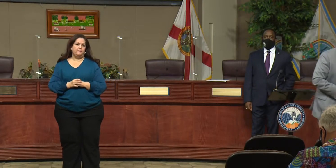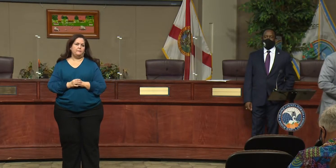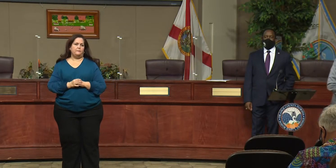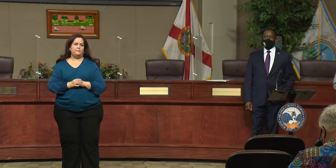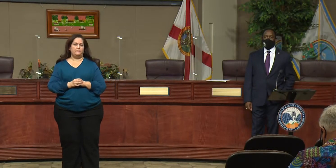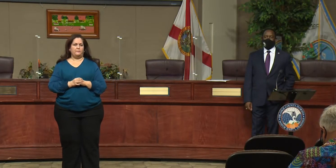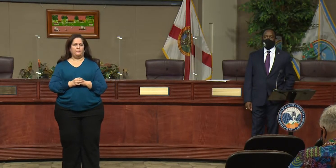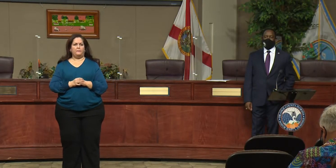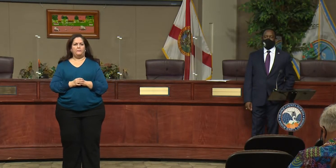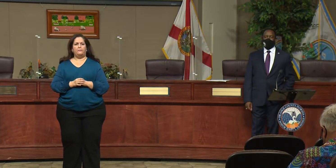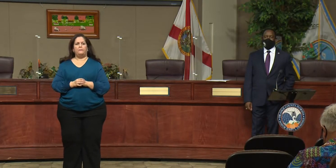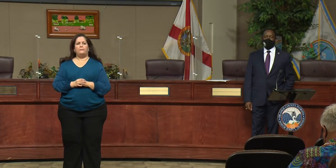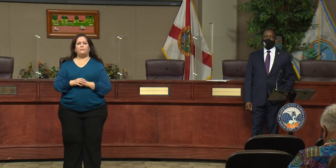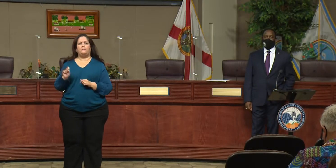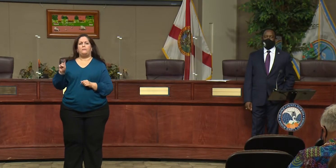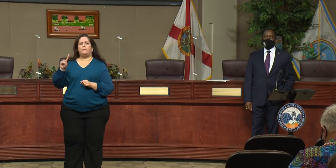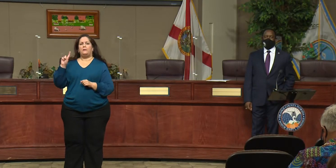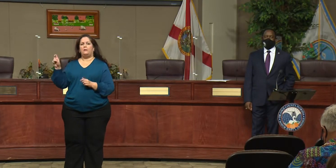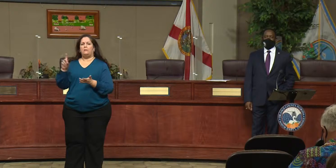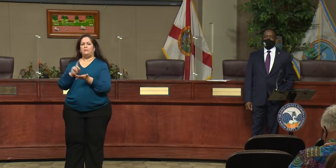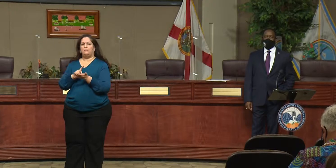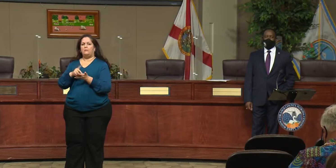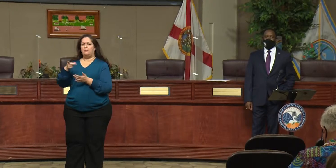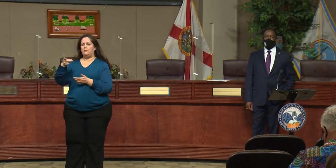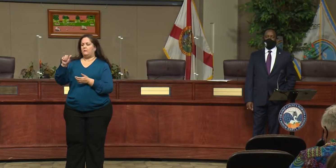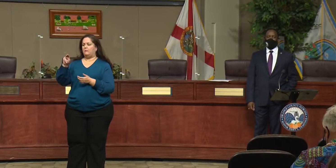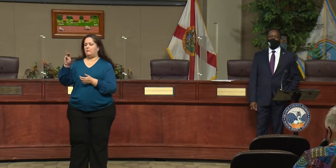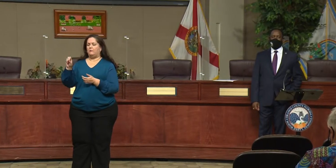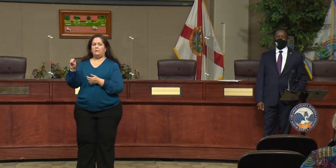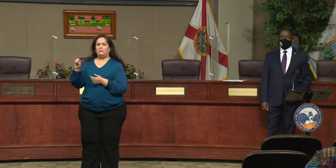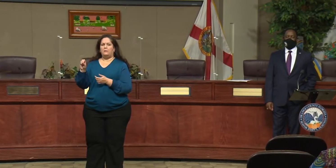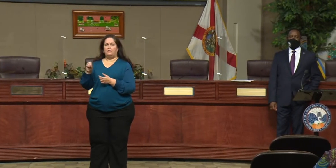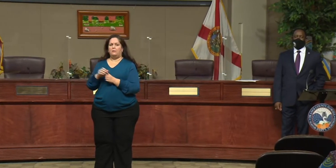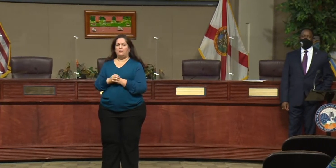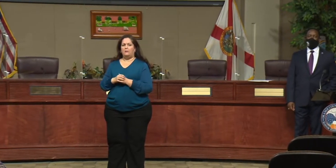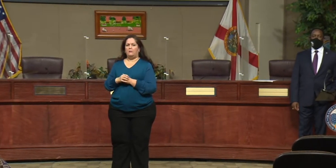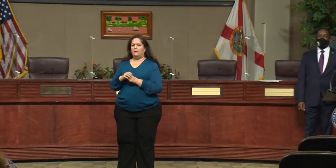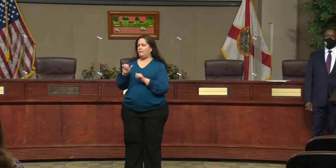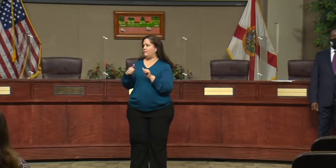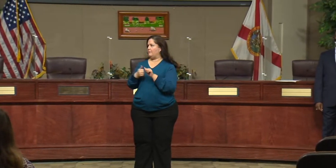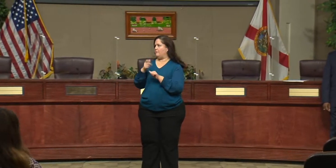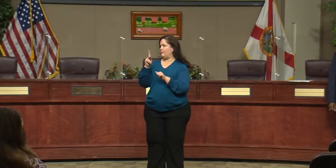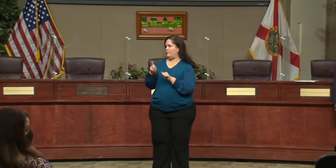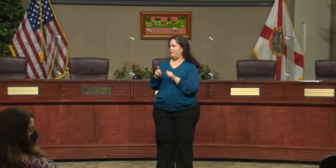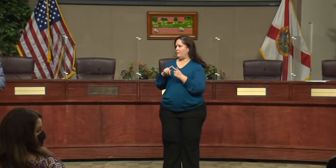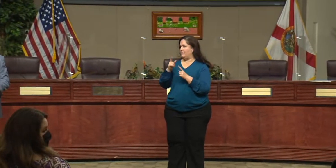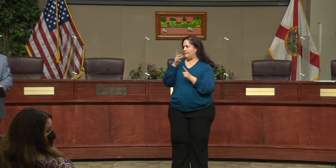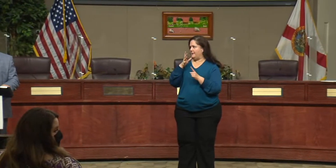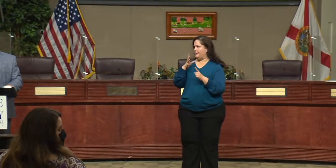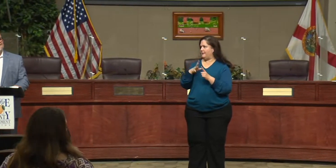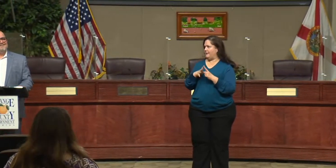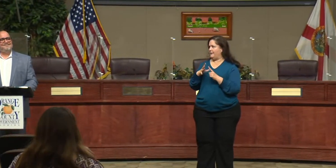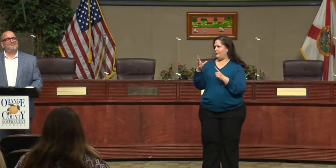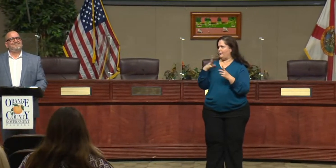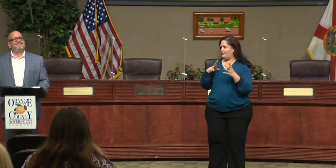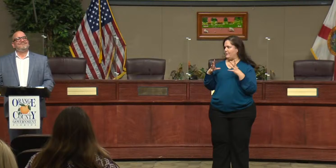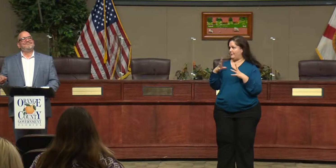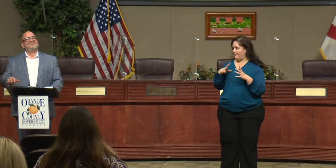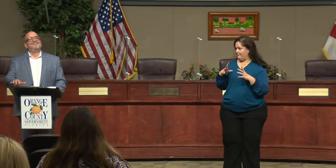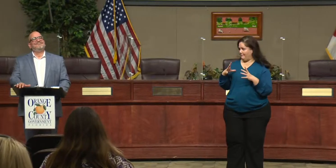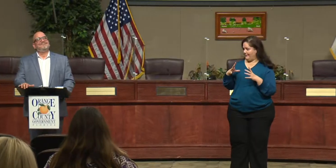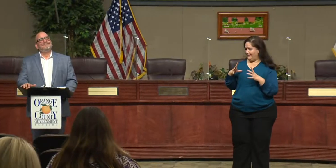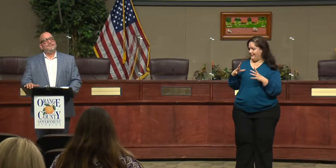Danielle Lama with Fox 35. This question is for Dr. Pino. Dr. Pino, I have to follow up with these ladies who dressed up as the